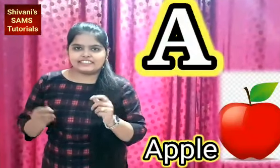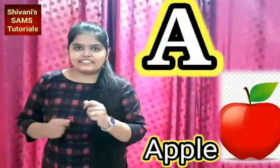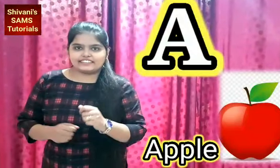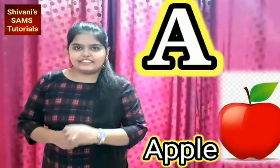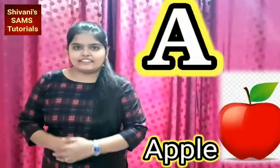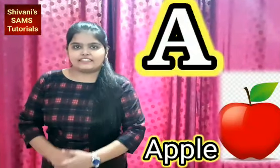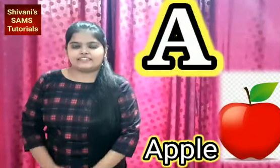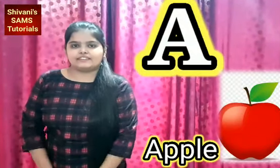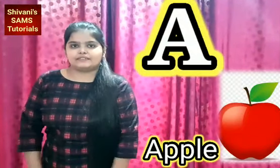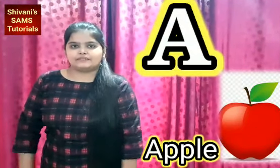apple.